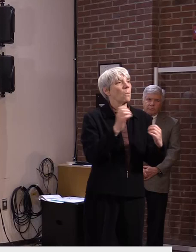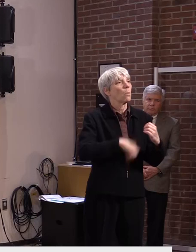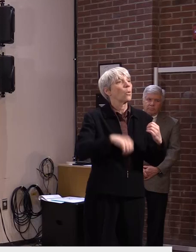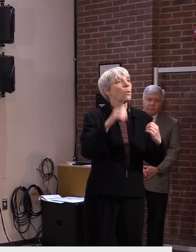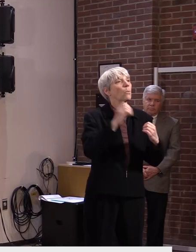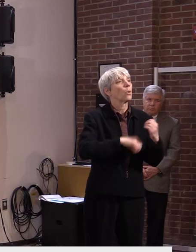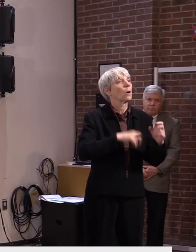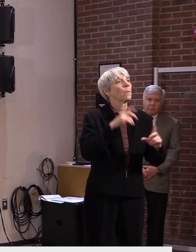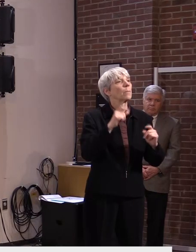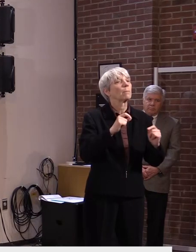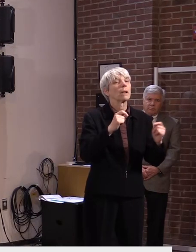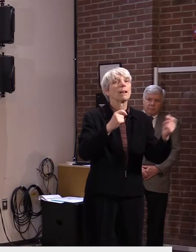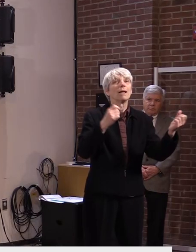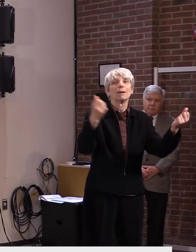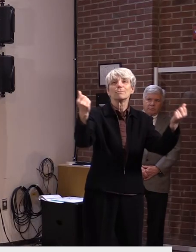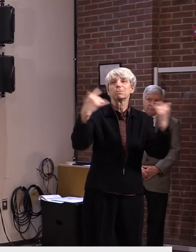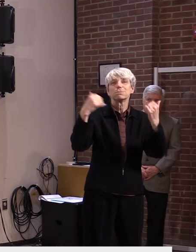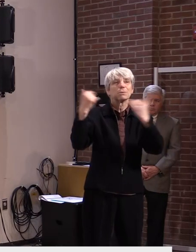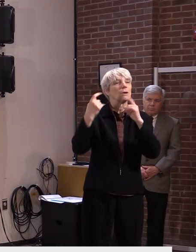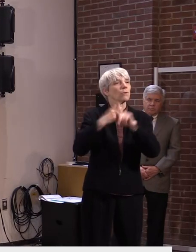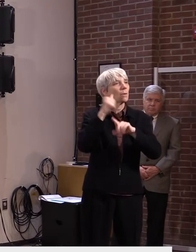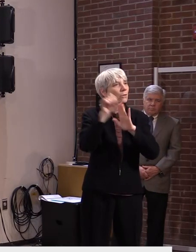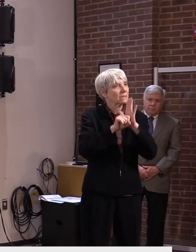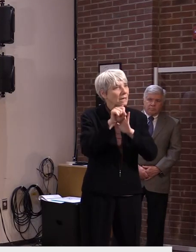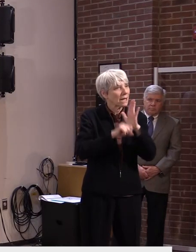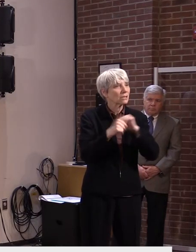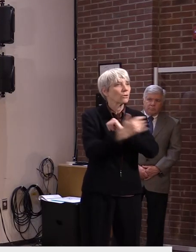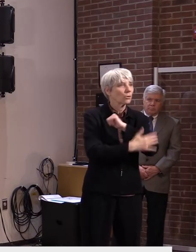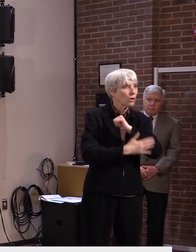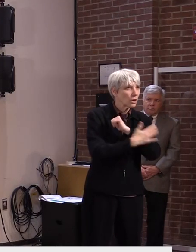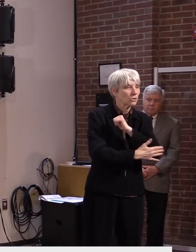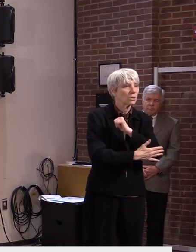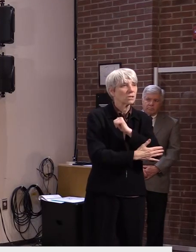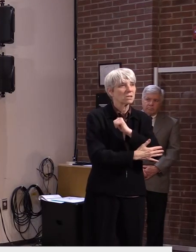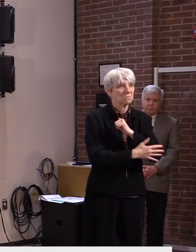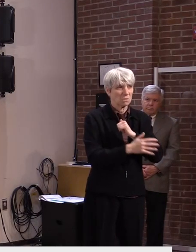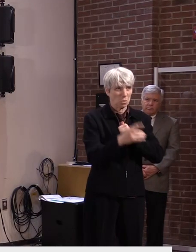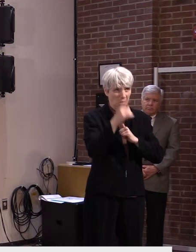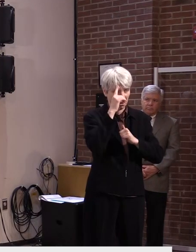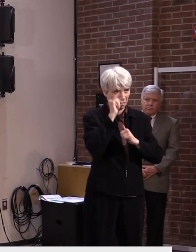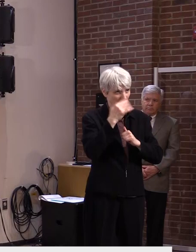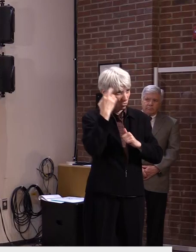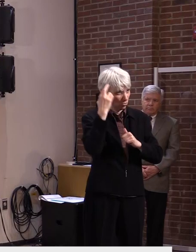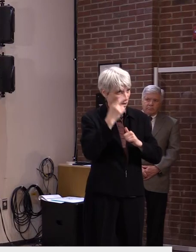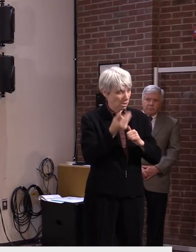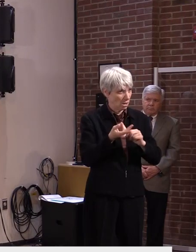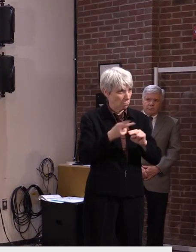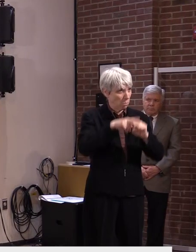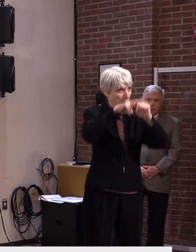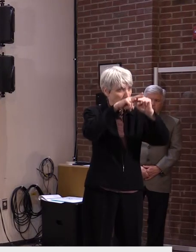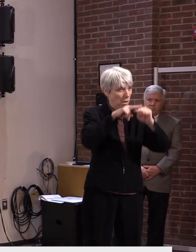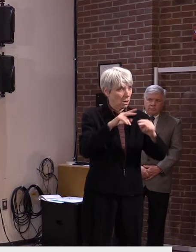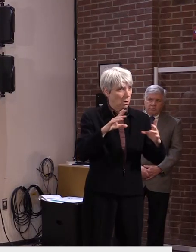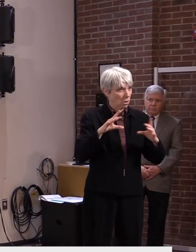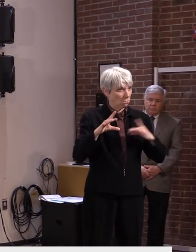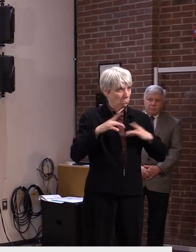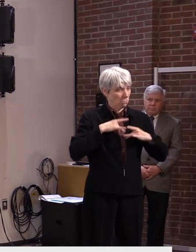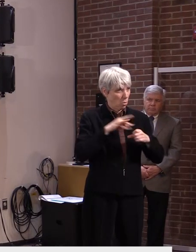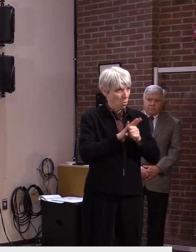during the peak season here, and the increase that we're seeing in cases? You know, I don't think